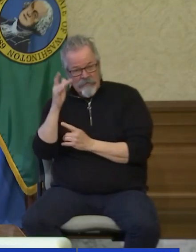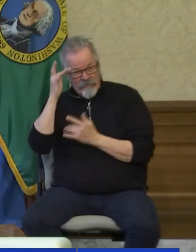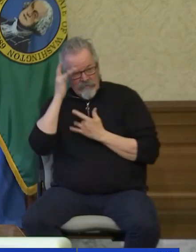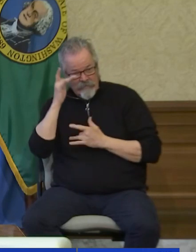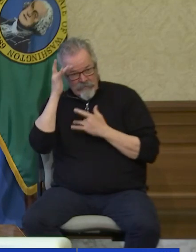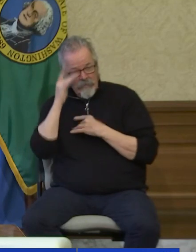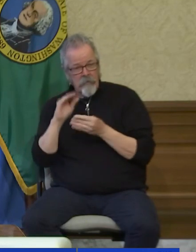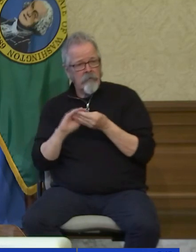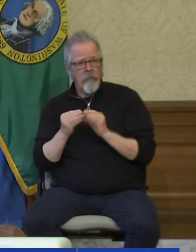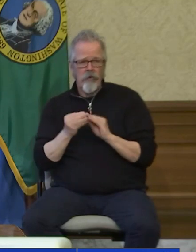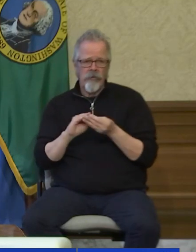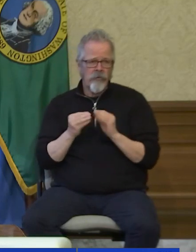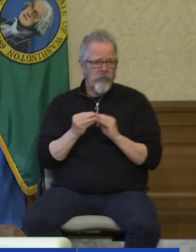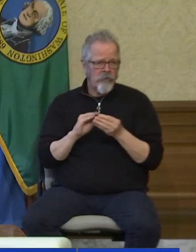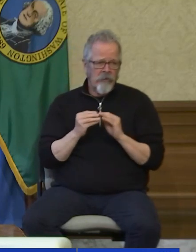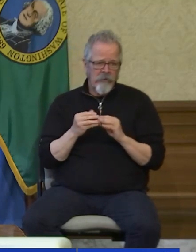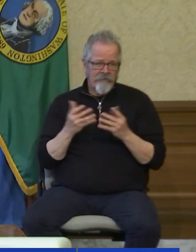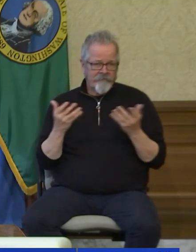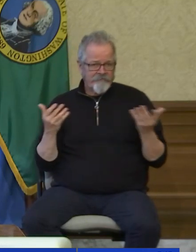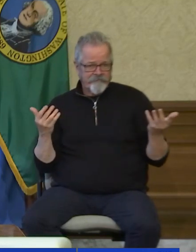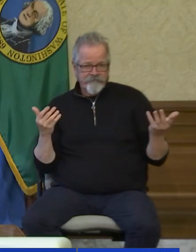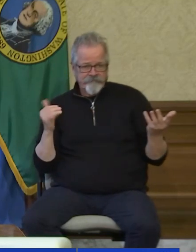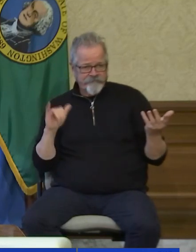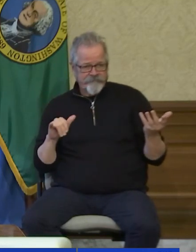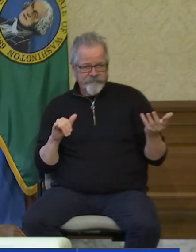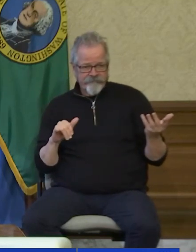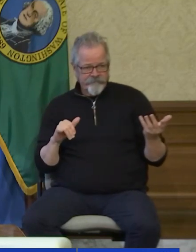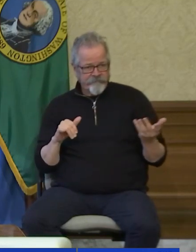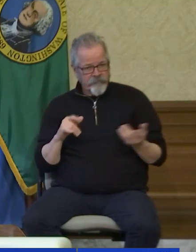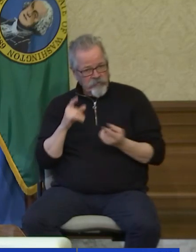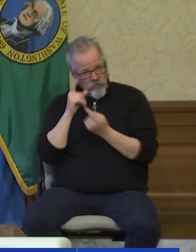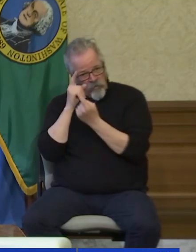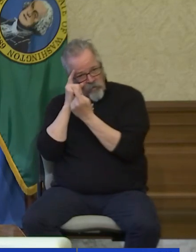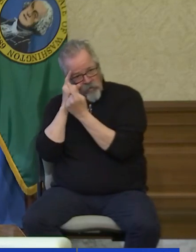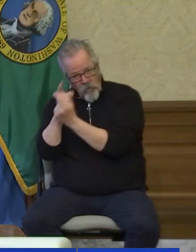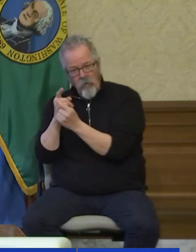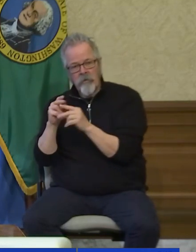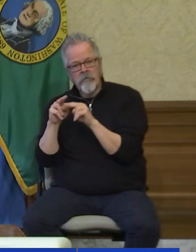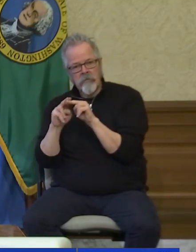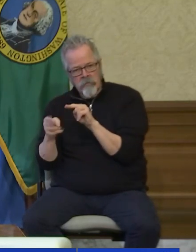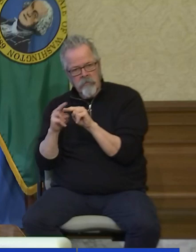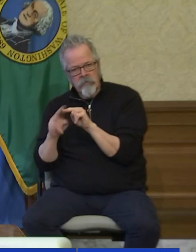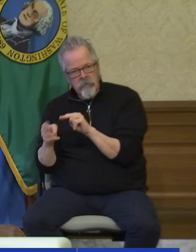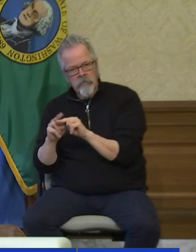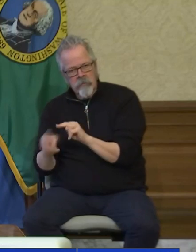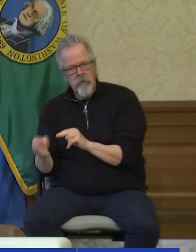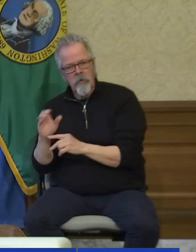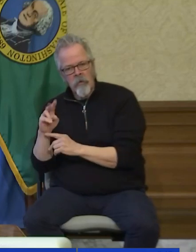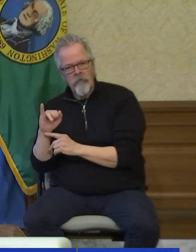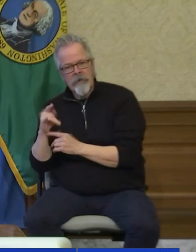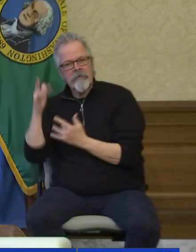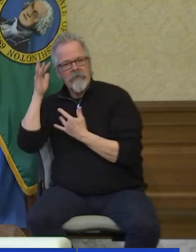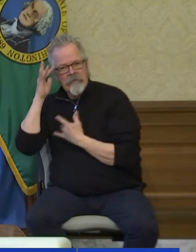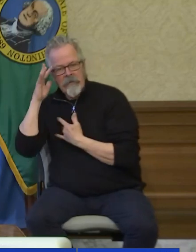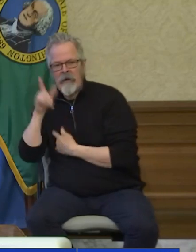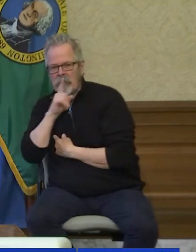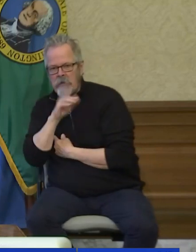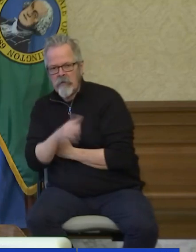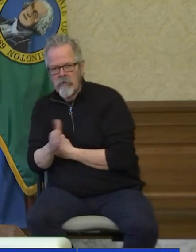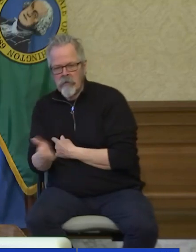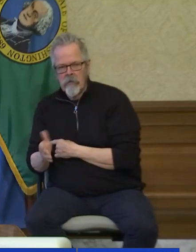by COVID-19 cases, by number, the hospitalizations per day of